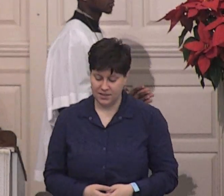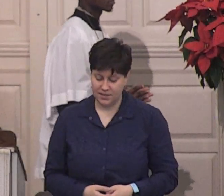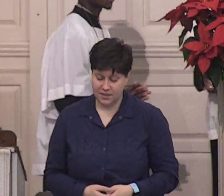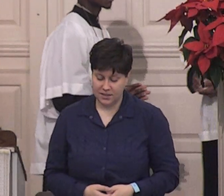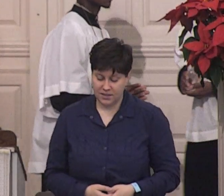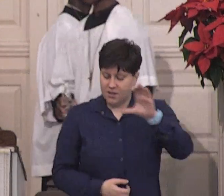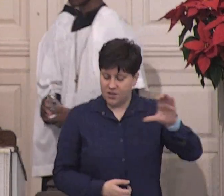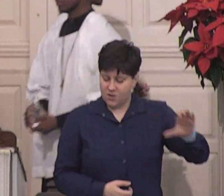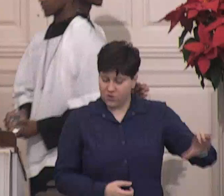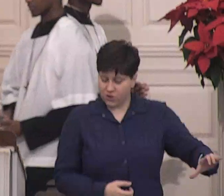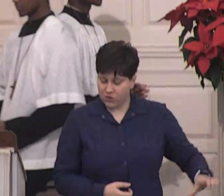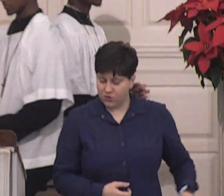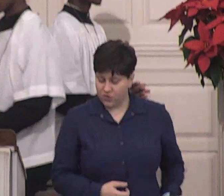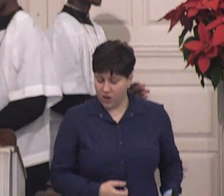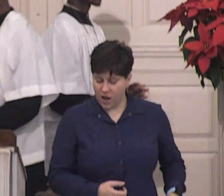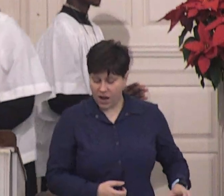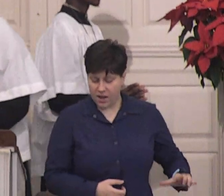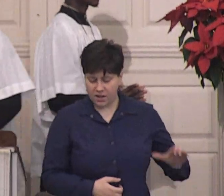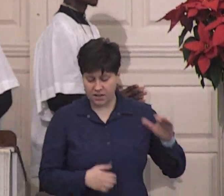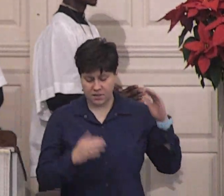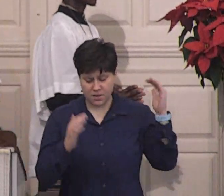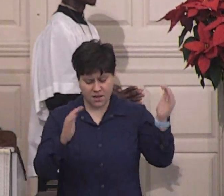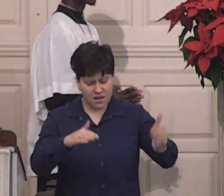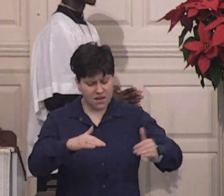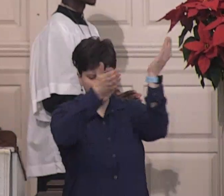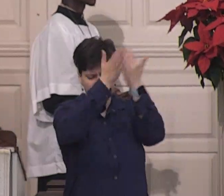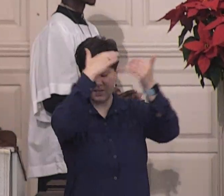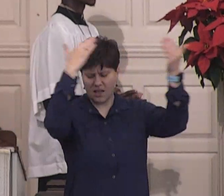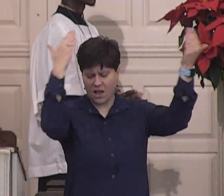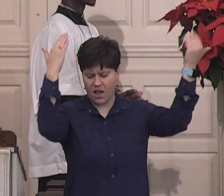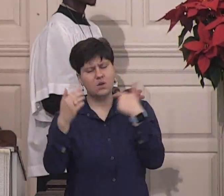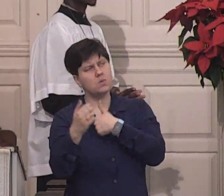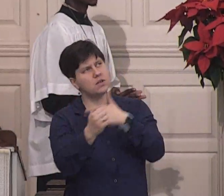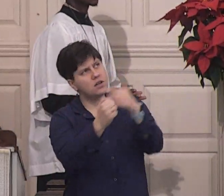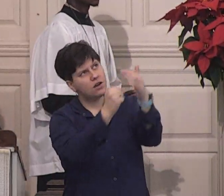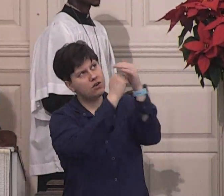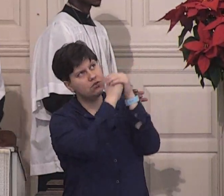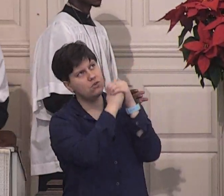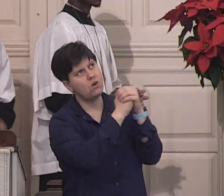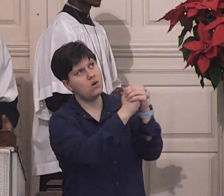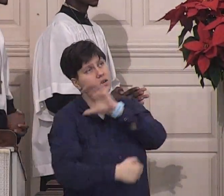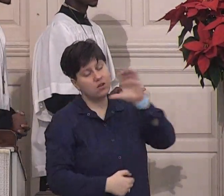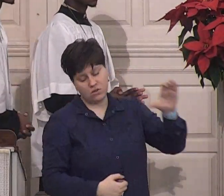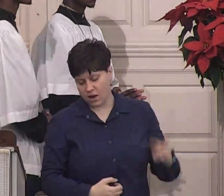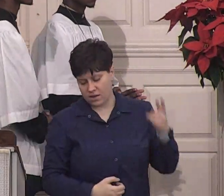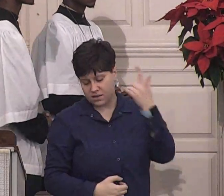Christ by highest heaven adored, Christ the